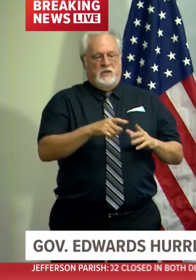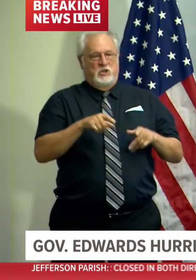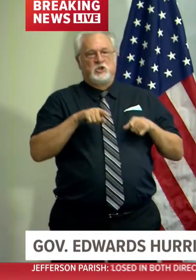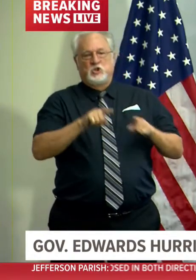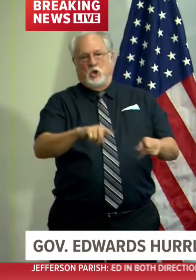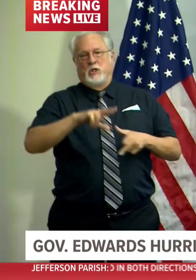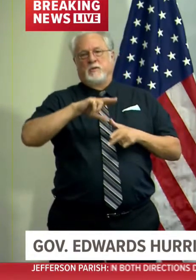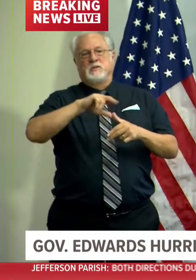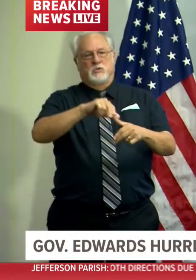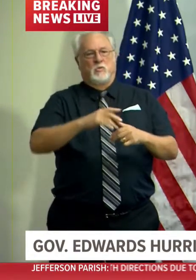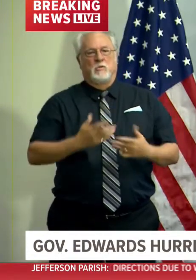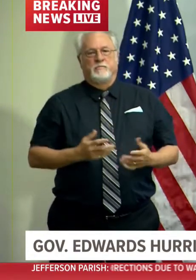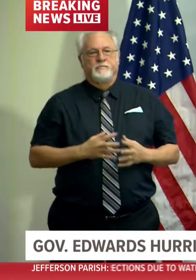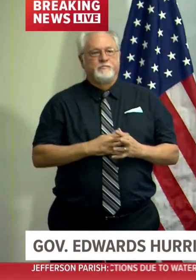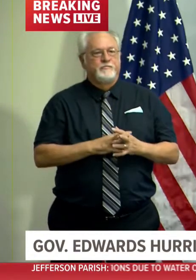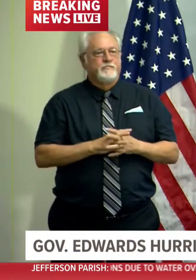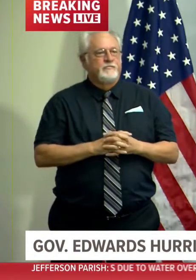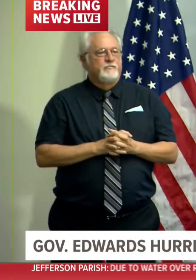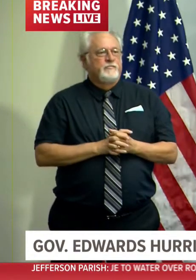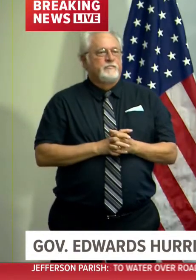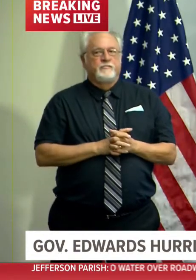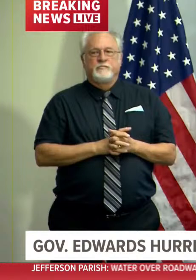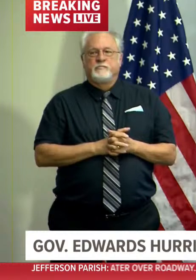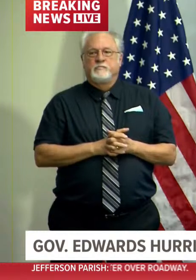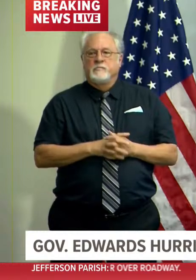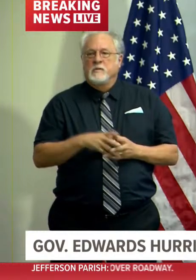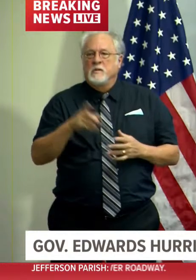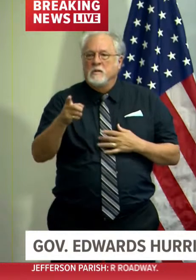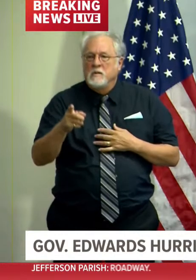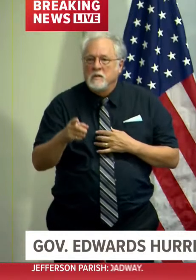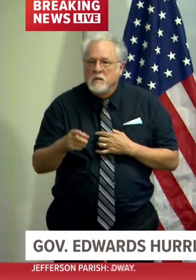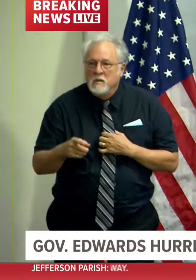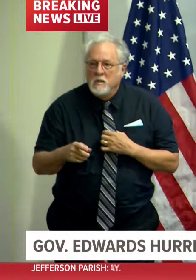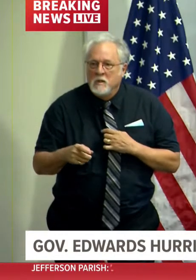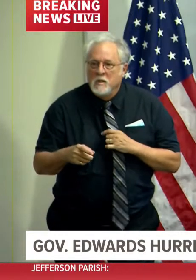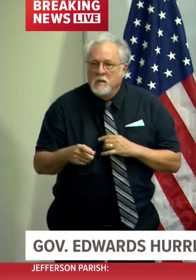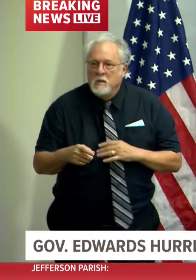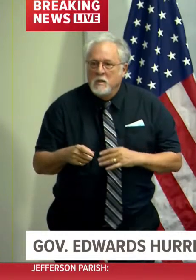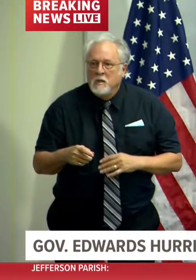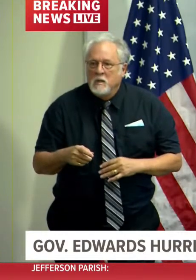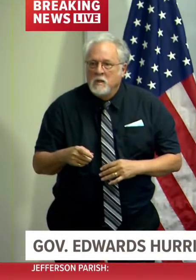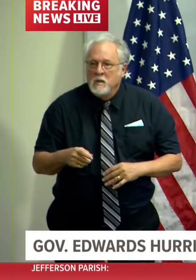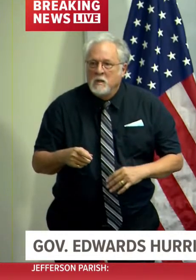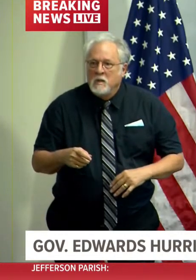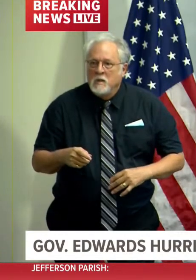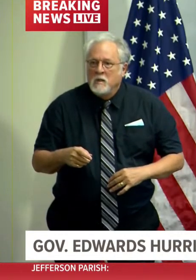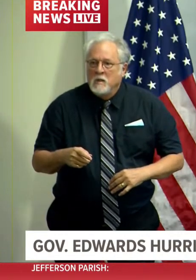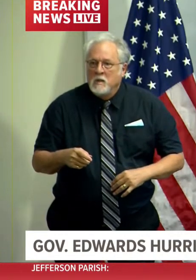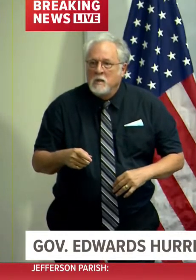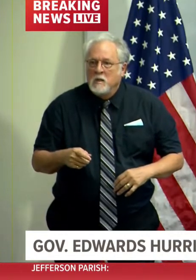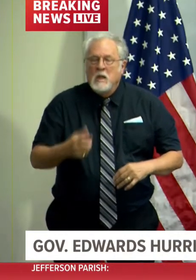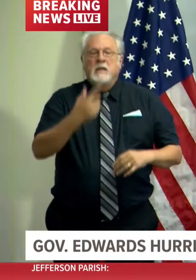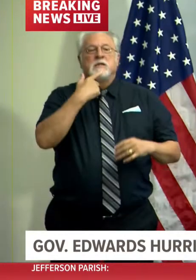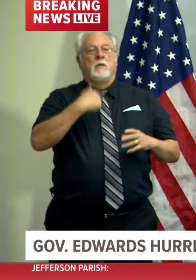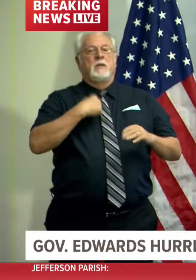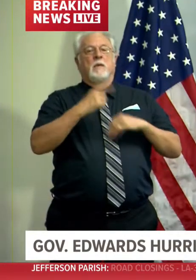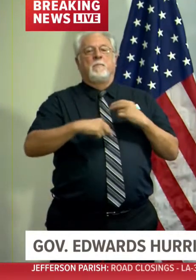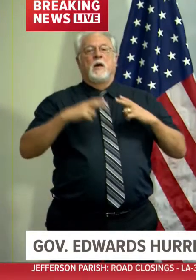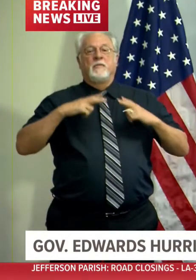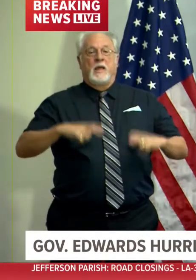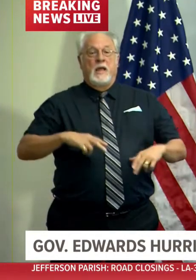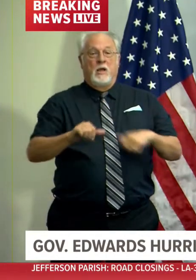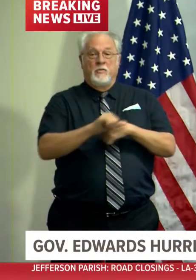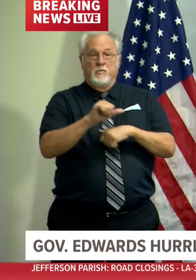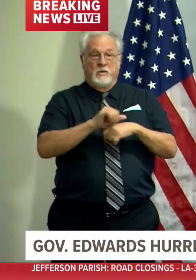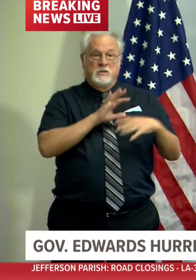the course of the storm. Can you tell us a little bit more about the health risks associated with the fire and